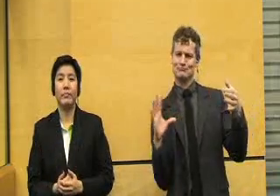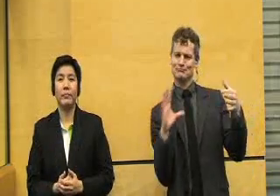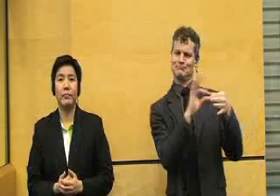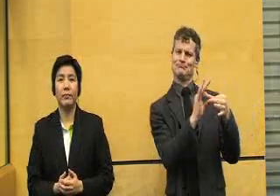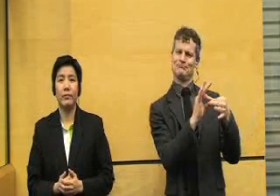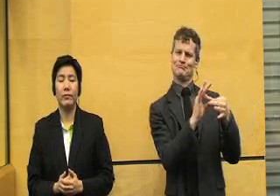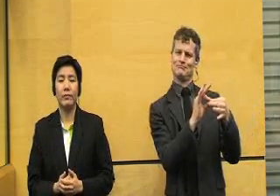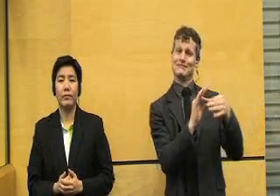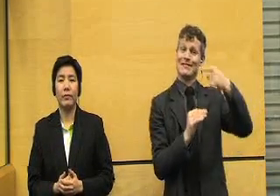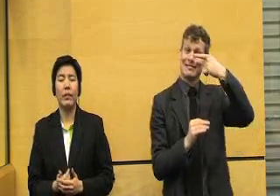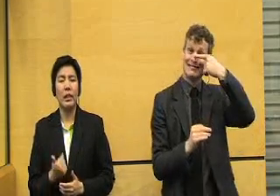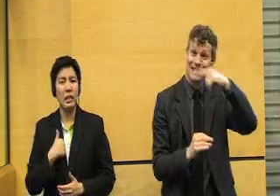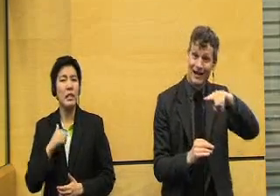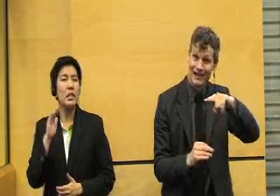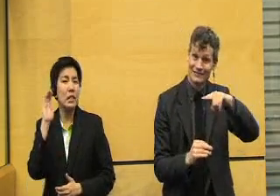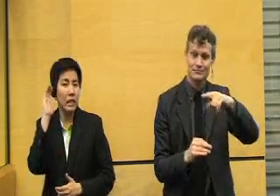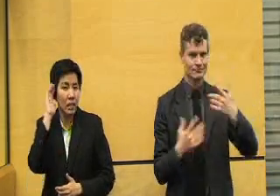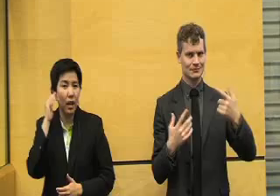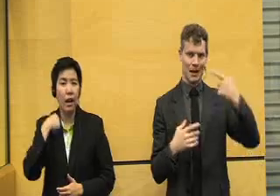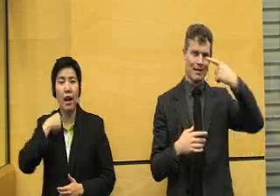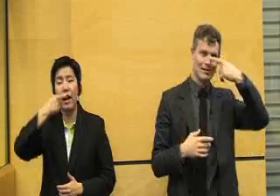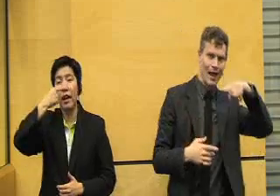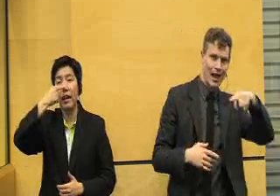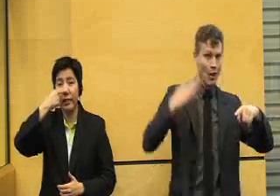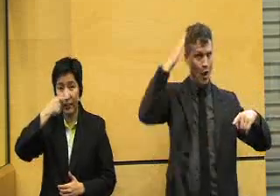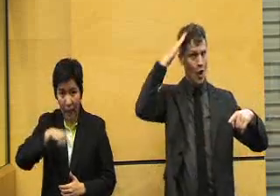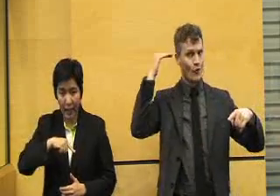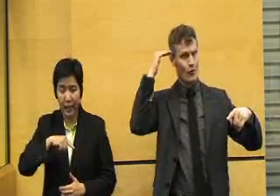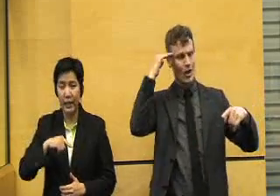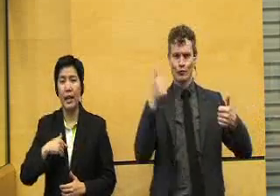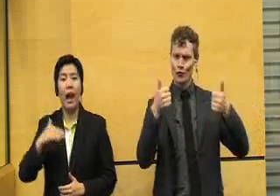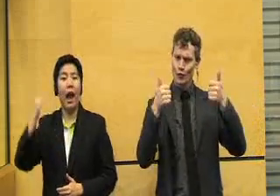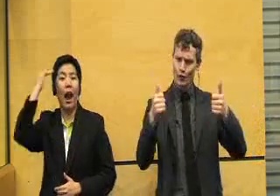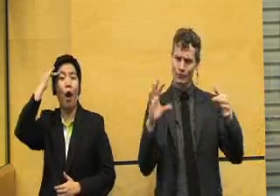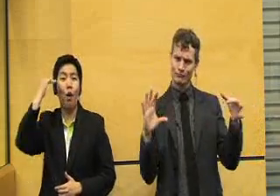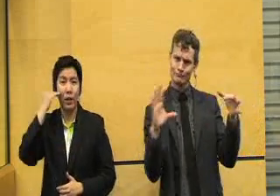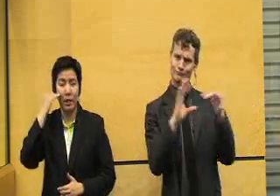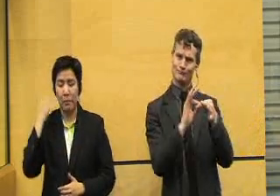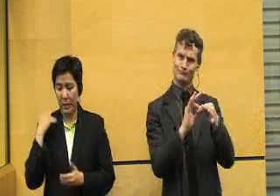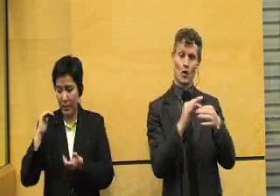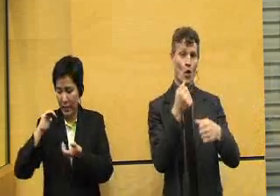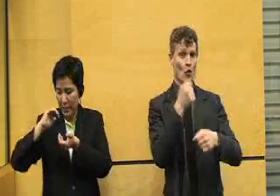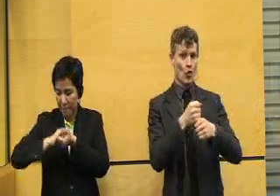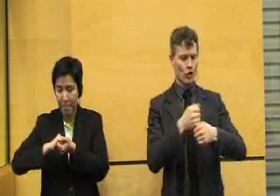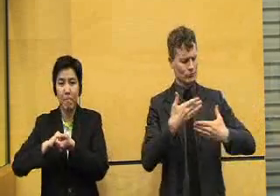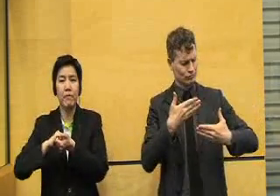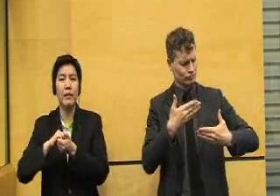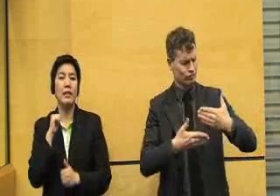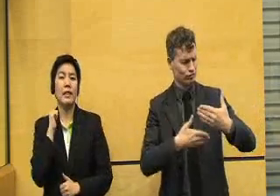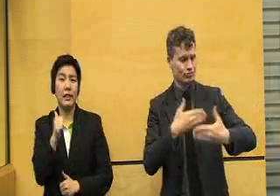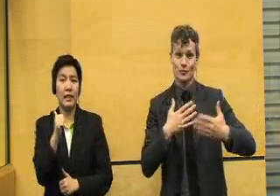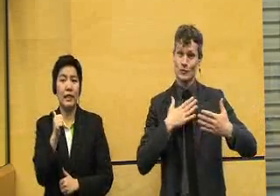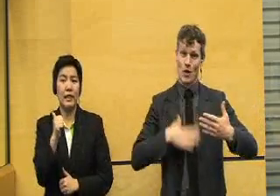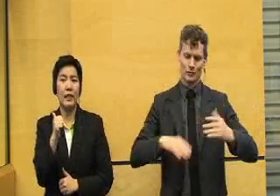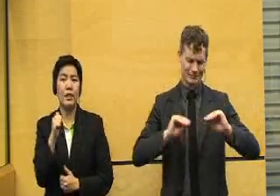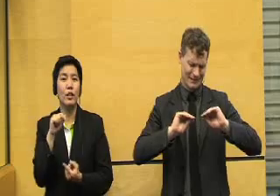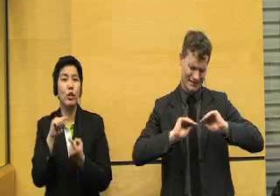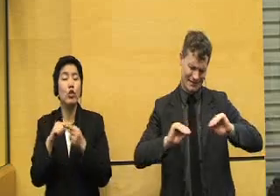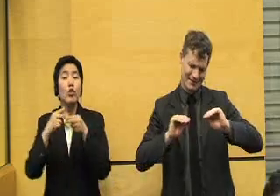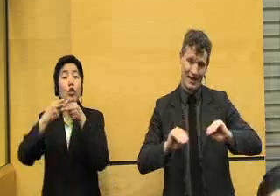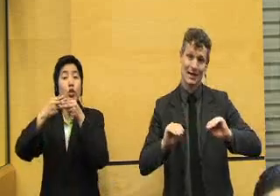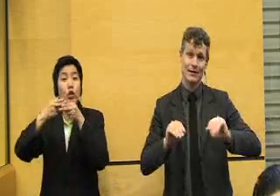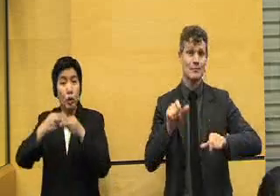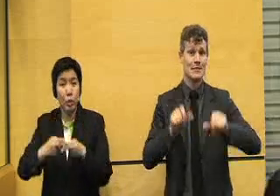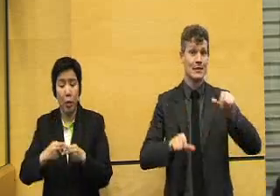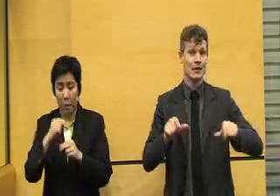special relationship as we have been working together to implement Asia Decade of Persons with Disabilities over